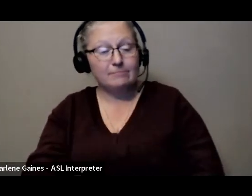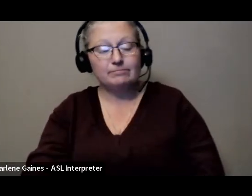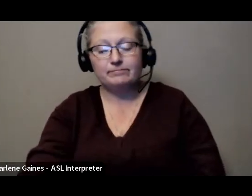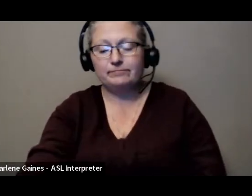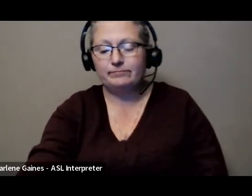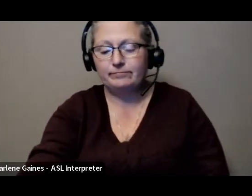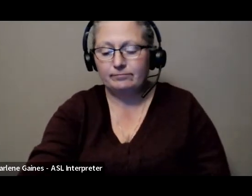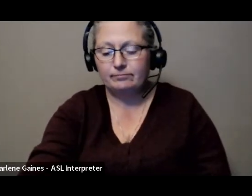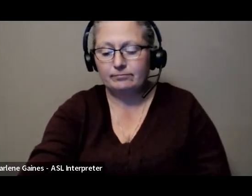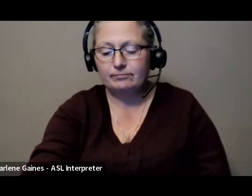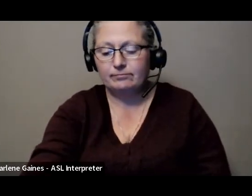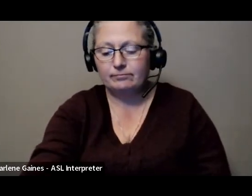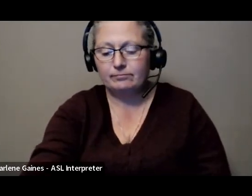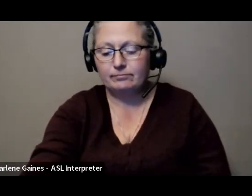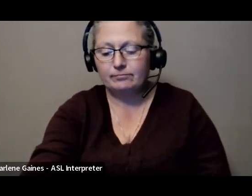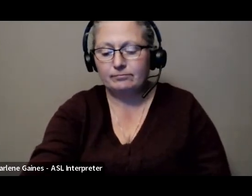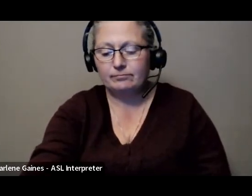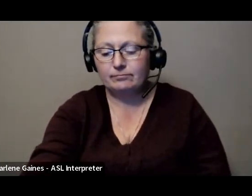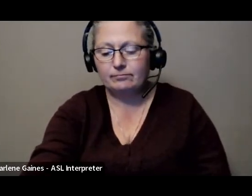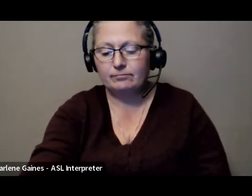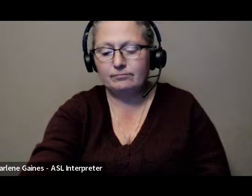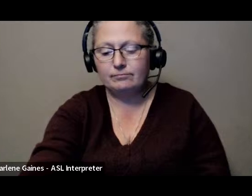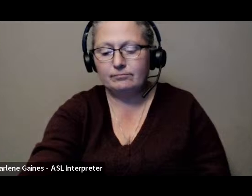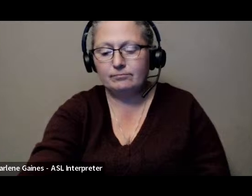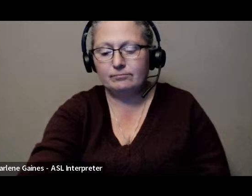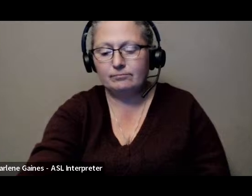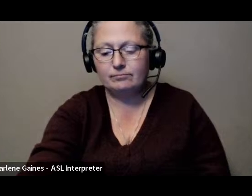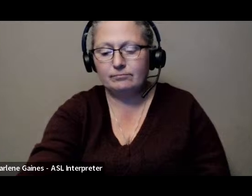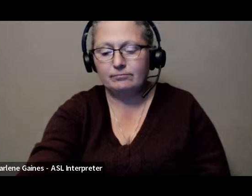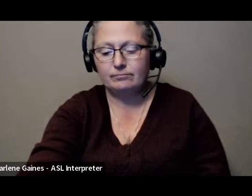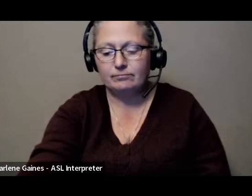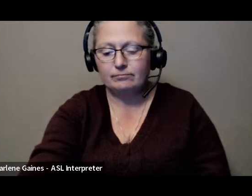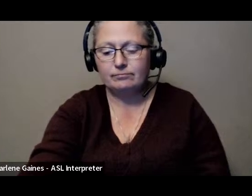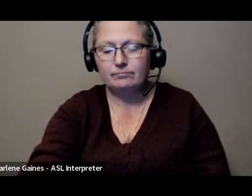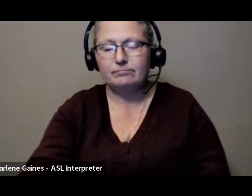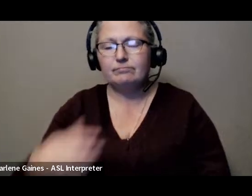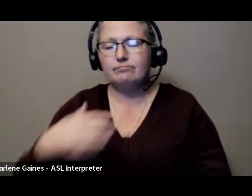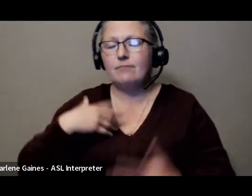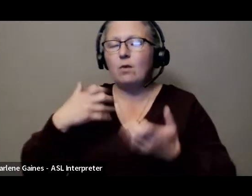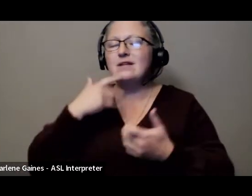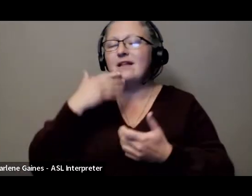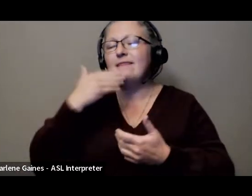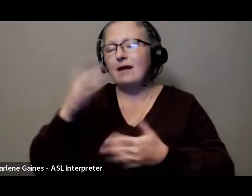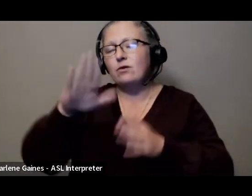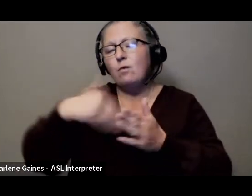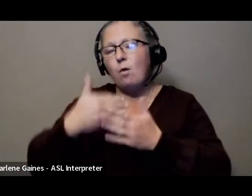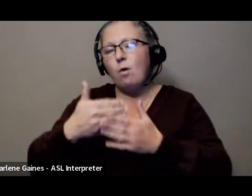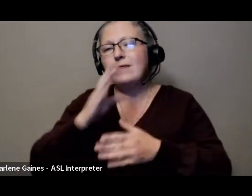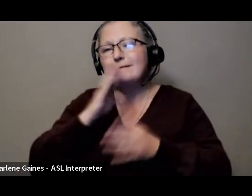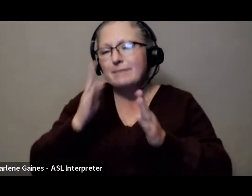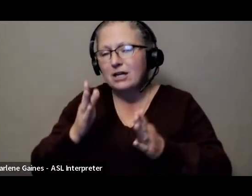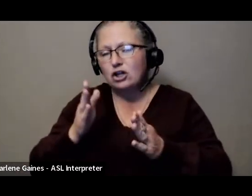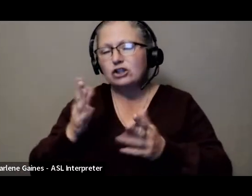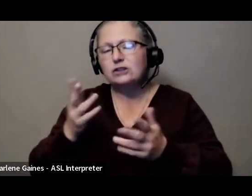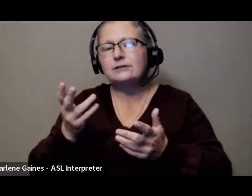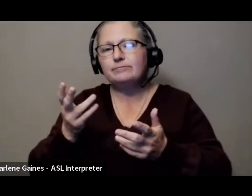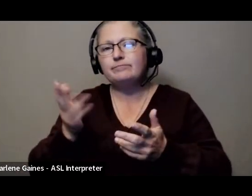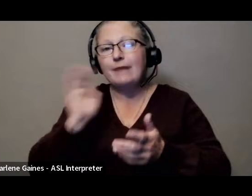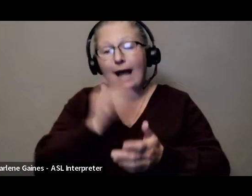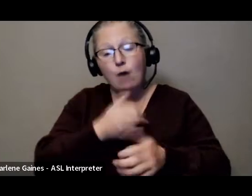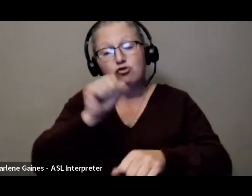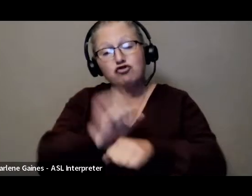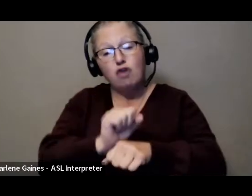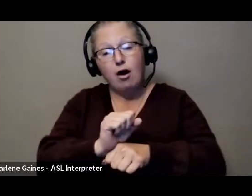Trustee Griffin? Okay. I want to thank all the speakers. And it's not, our job